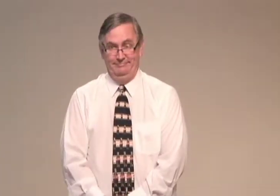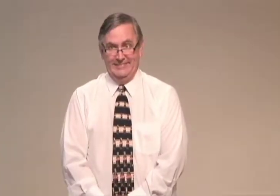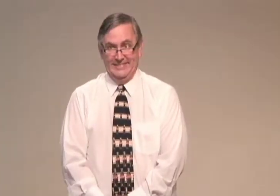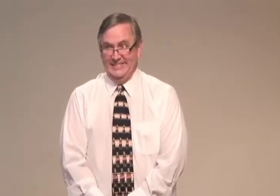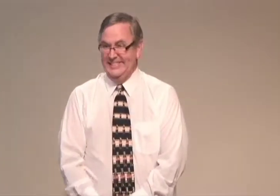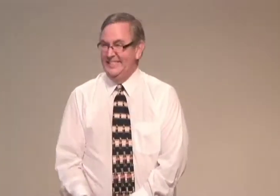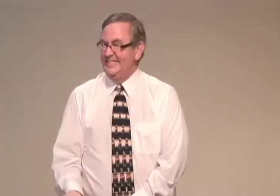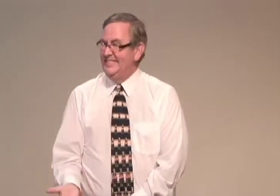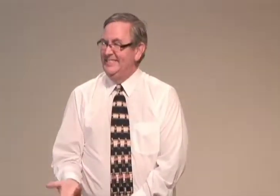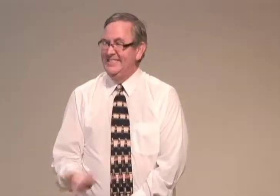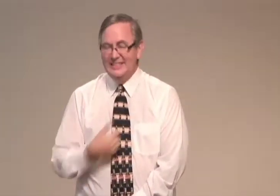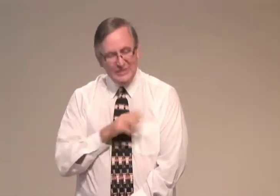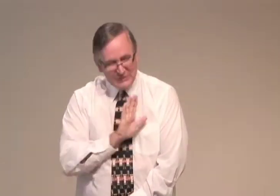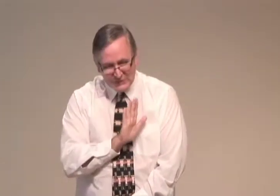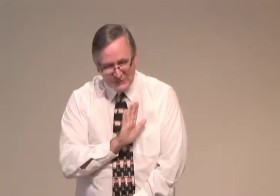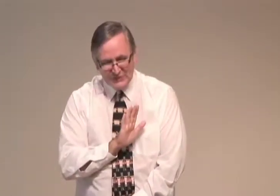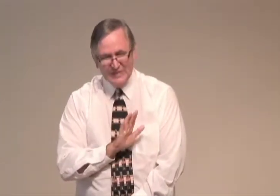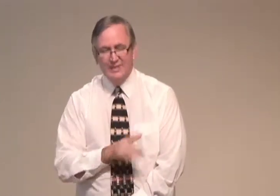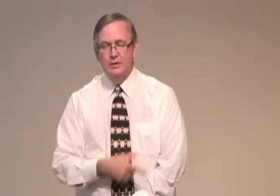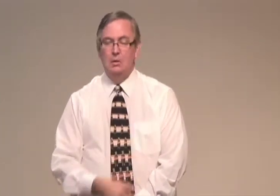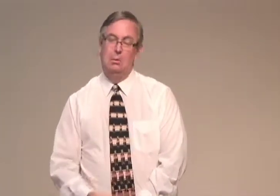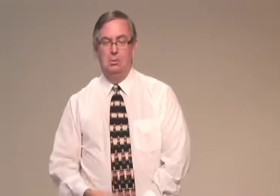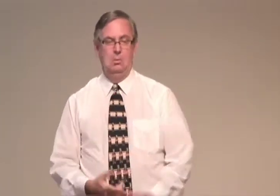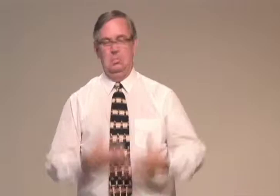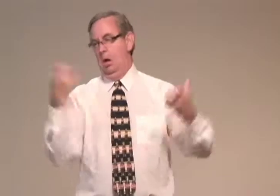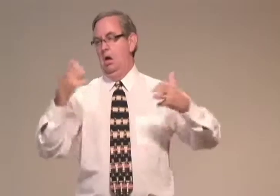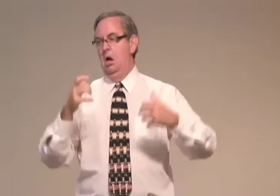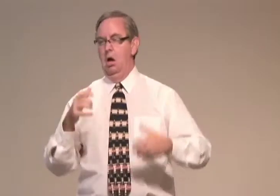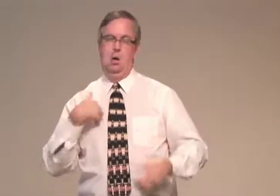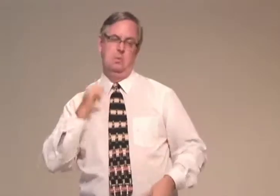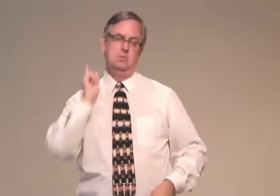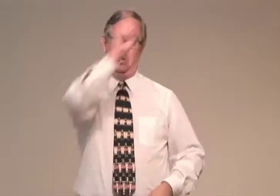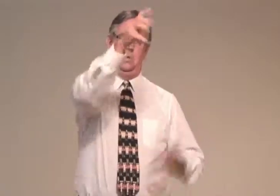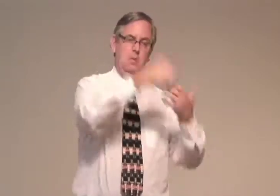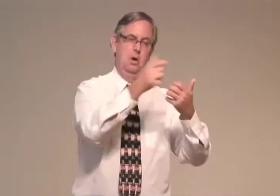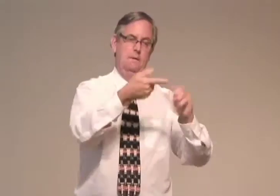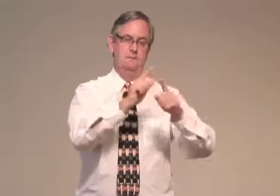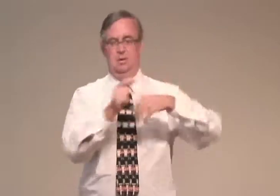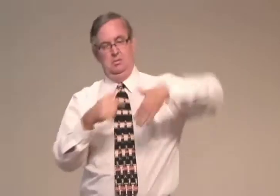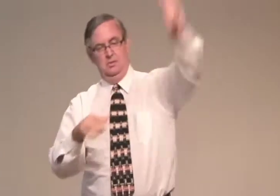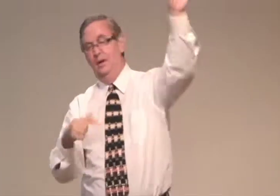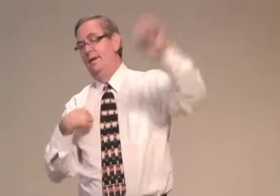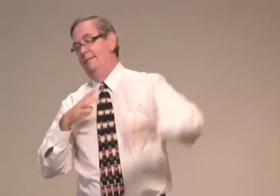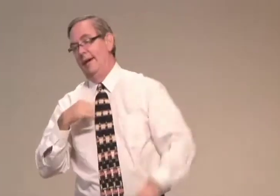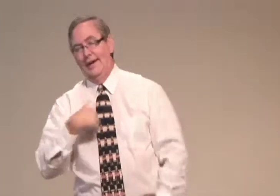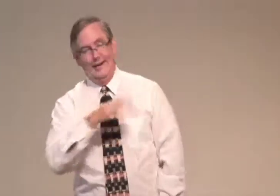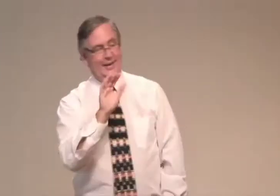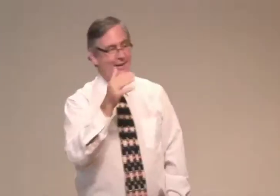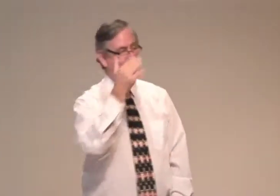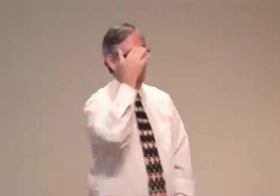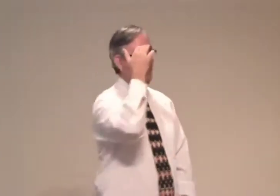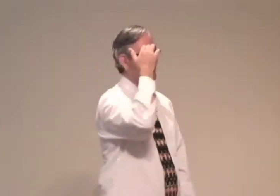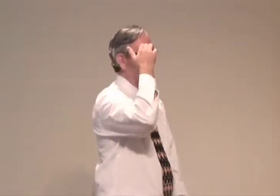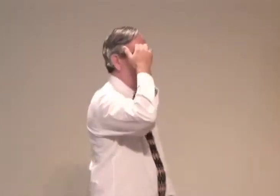going to telltale or what? And he said, don't do it. So he got mad and he went to find friends.